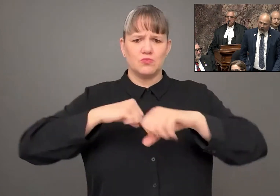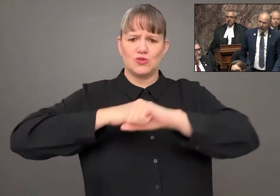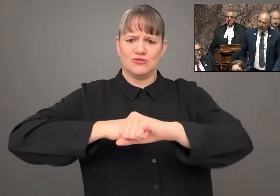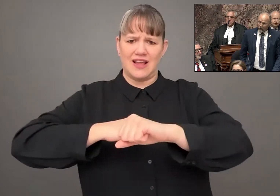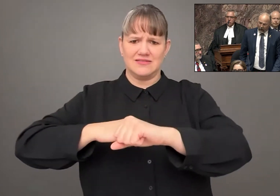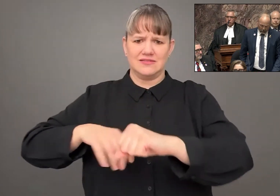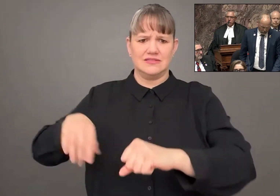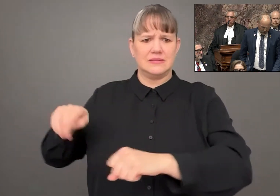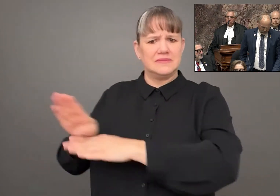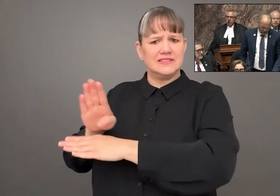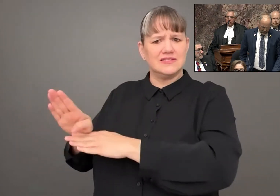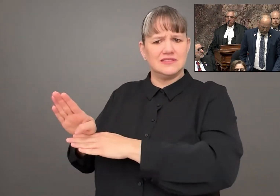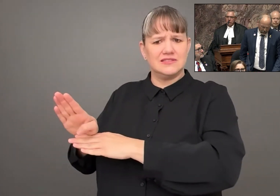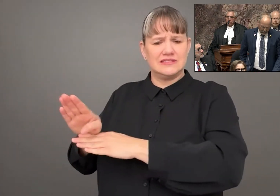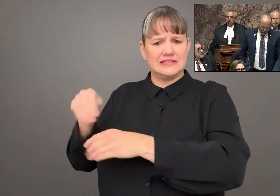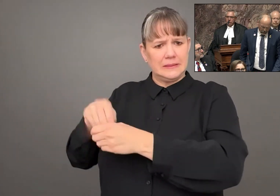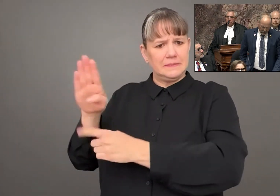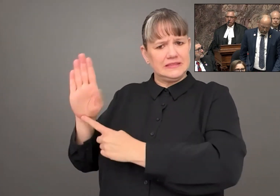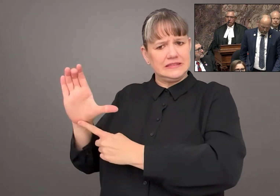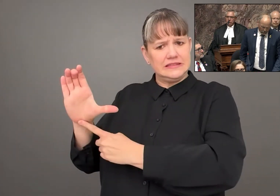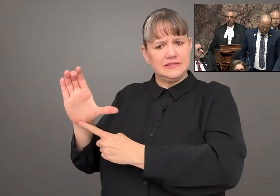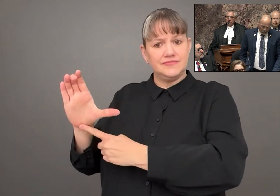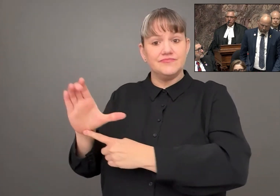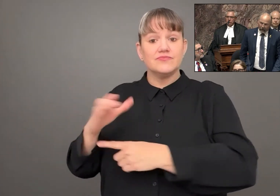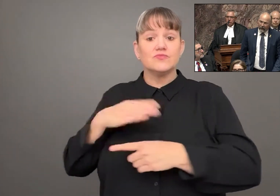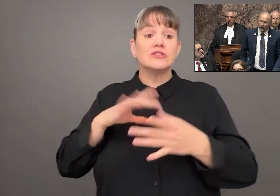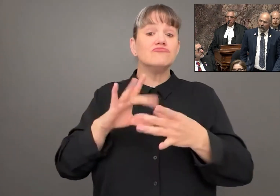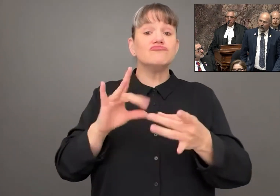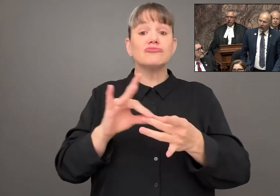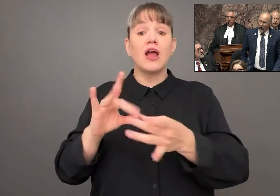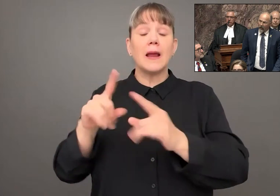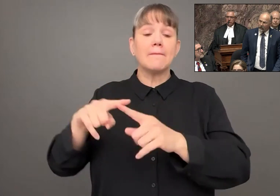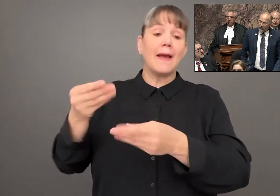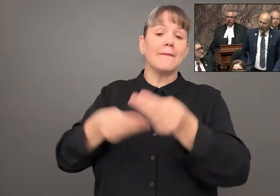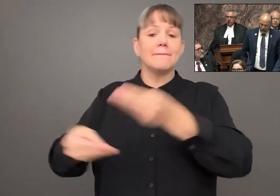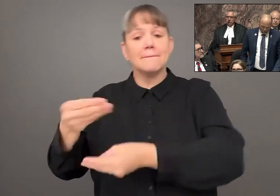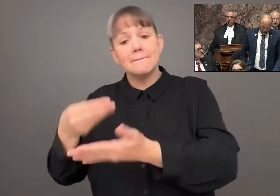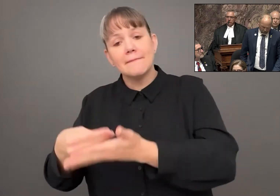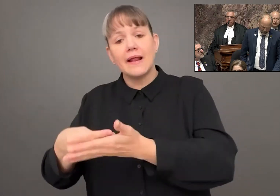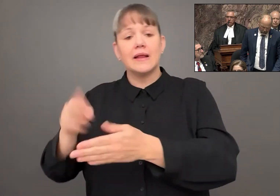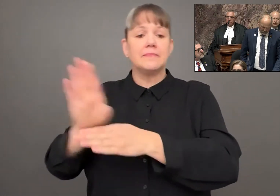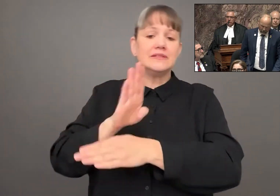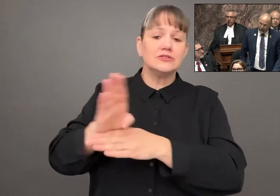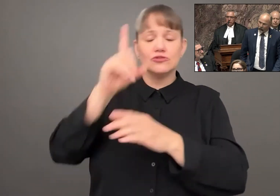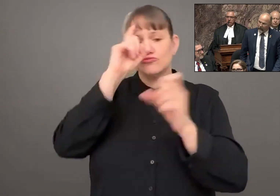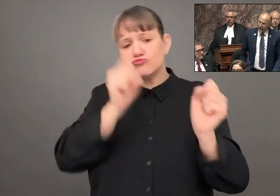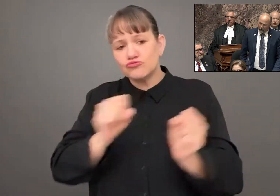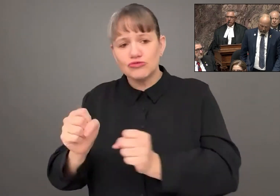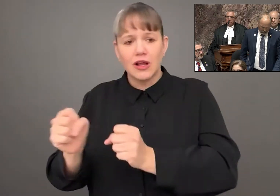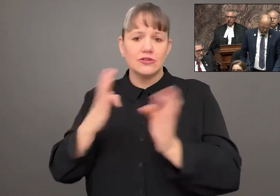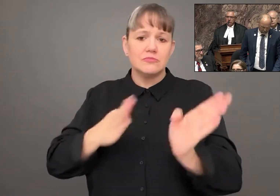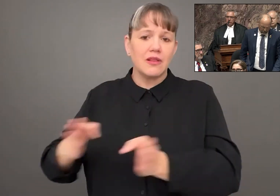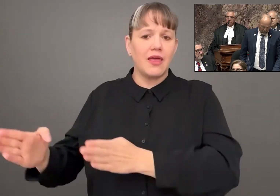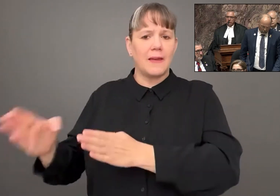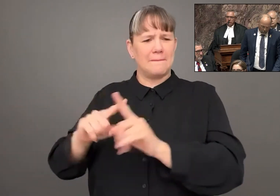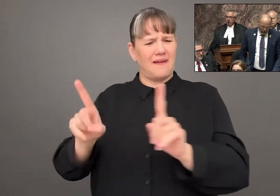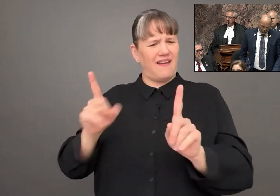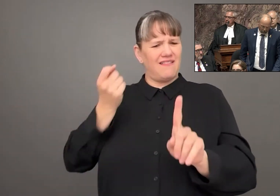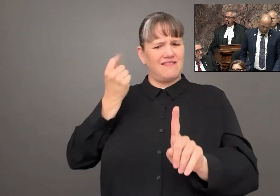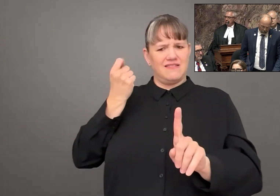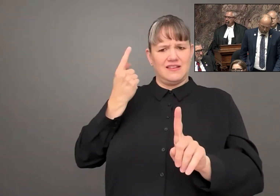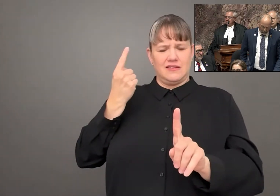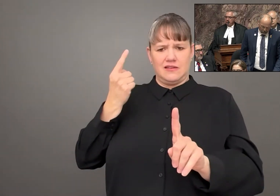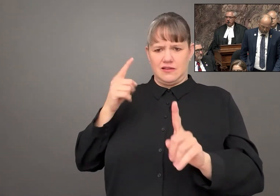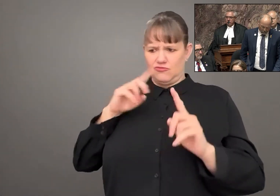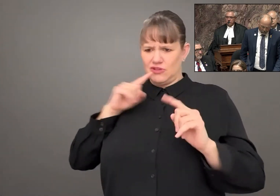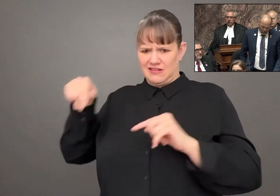about economic strategy, BC businesses are overwhelmed by increased costs, red tape, and trade barriers. Why did